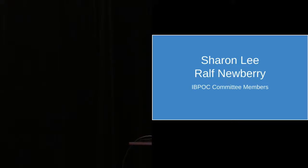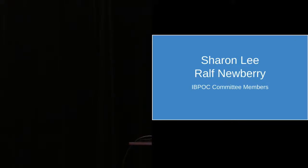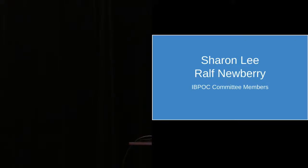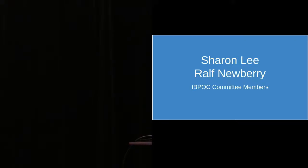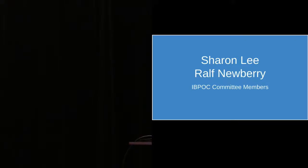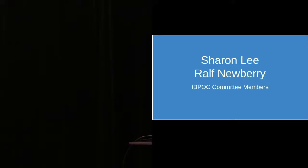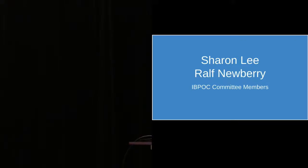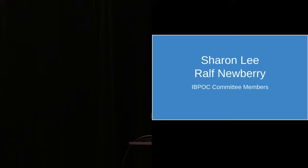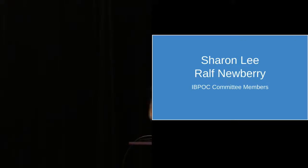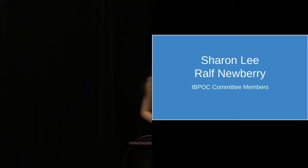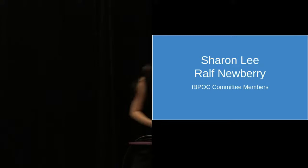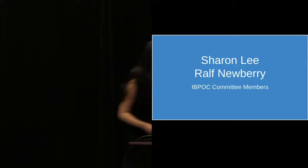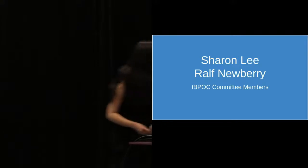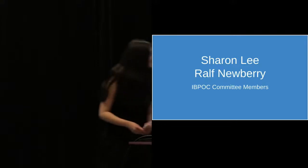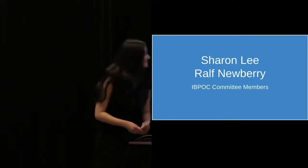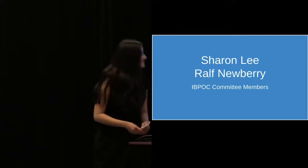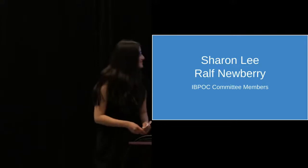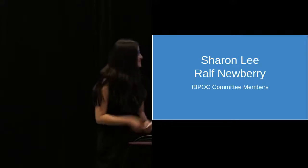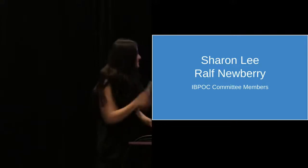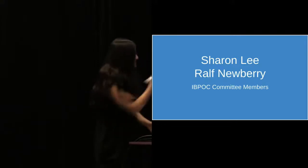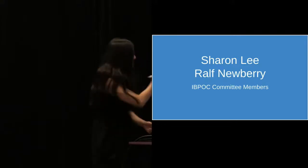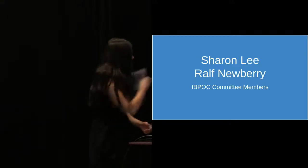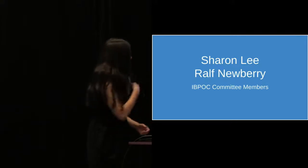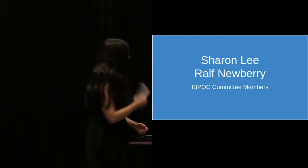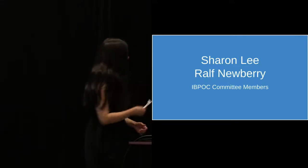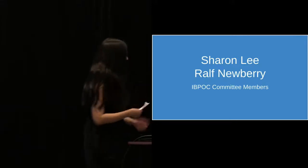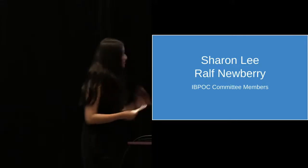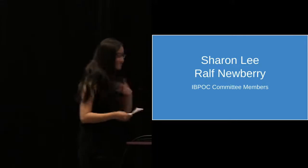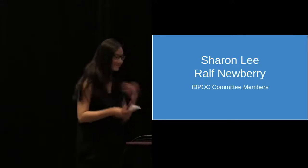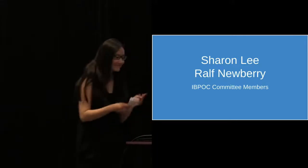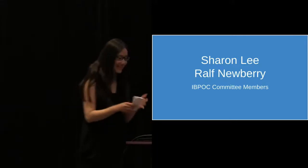Just playing a game of after you. No, after you.